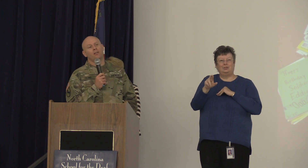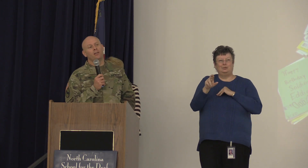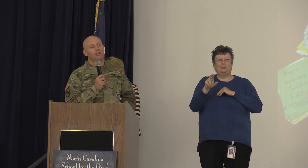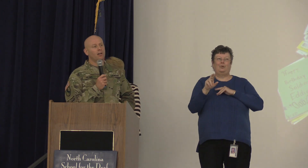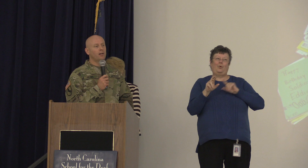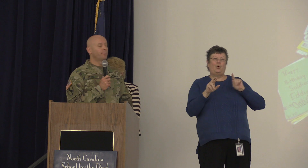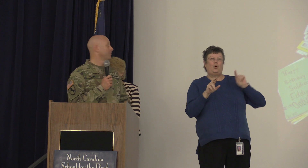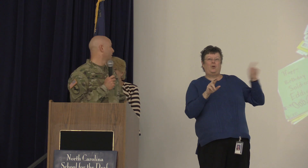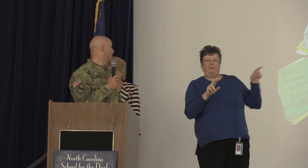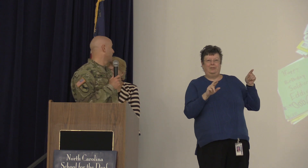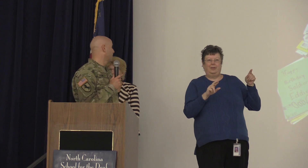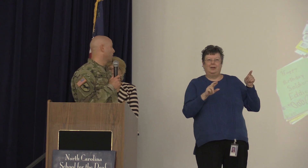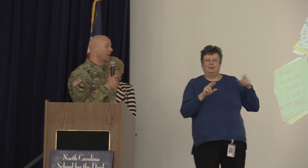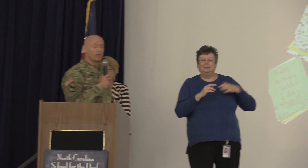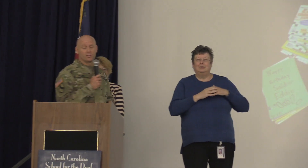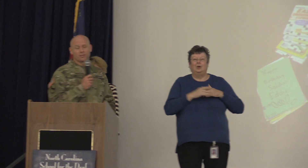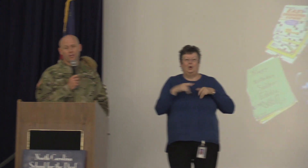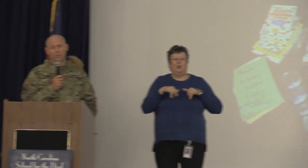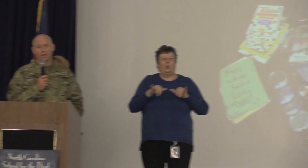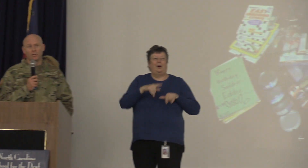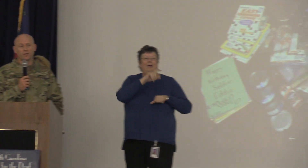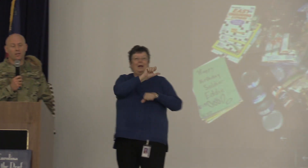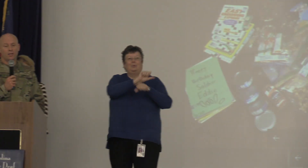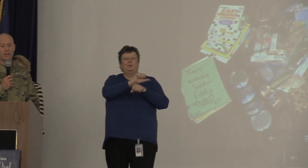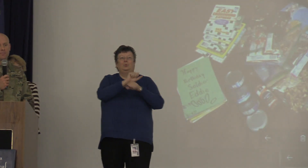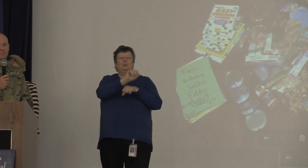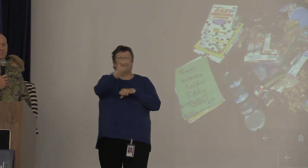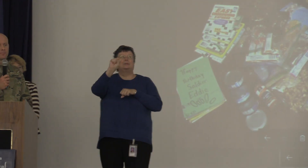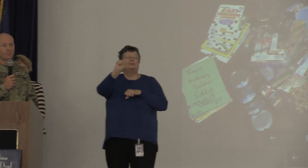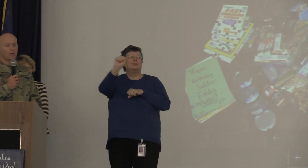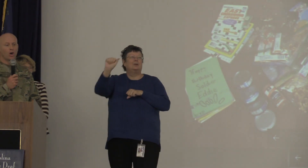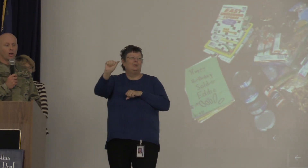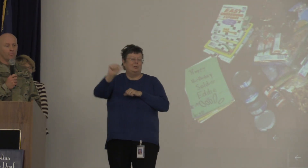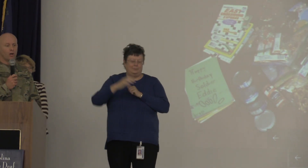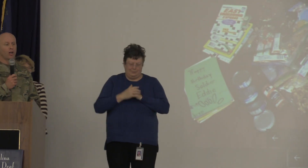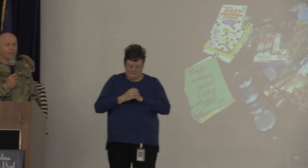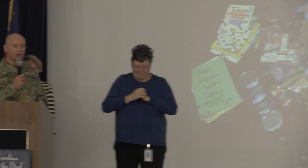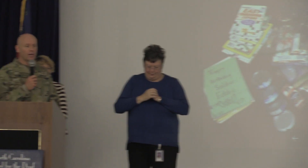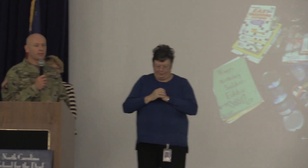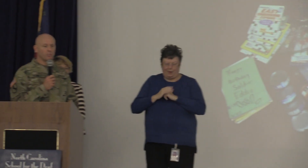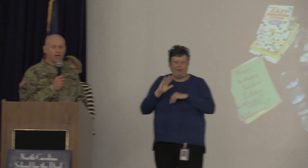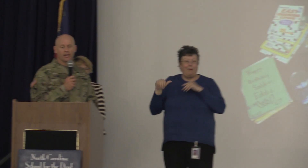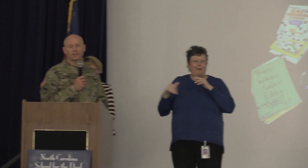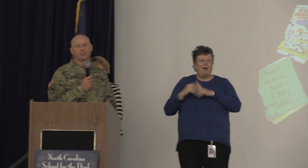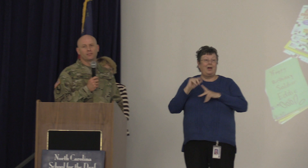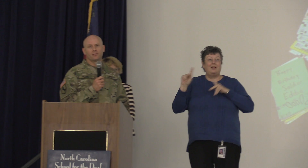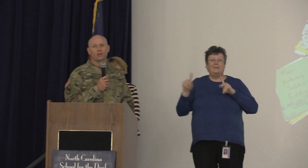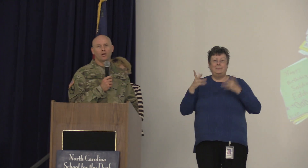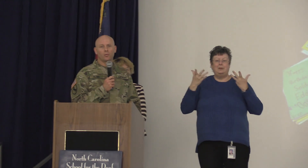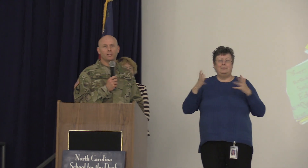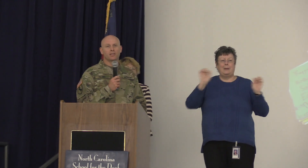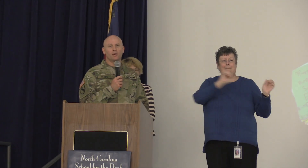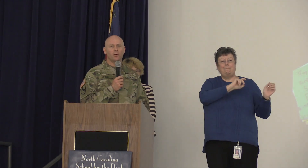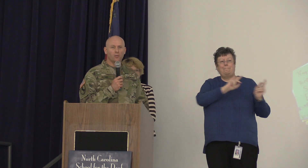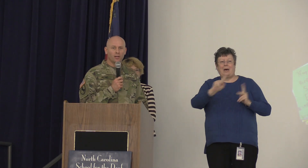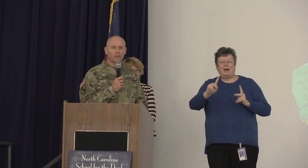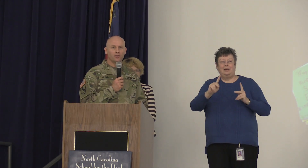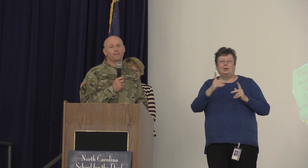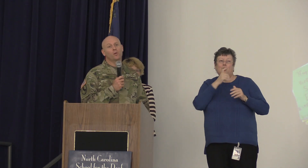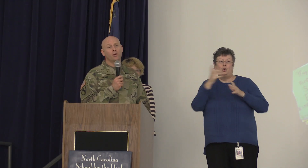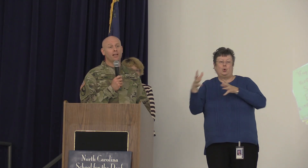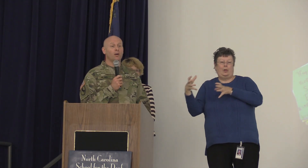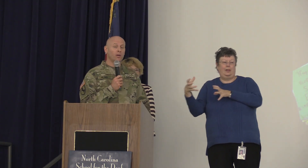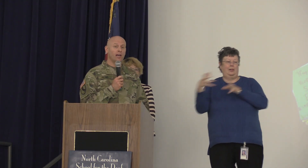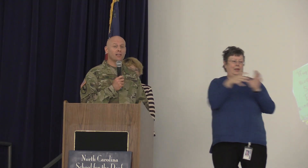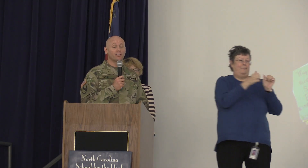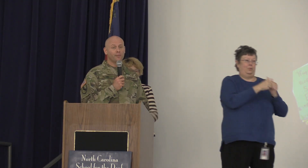there while I was in Saudi Arabia. All of our guys are back. All the ones that I went with,